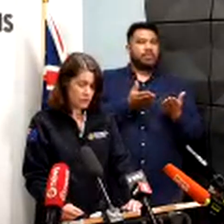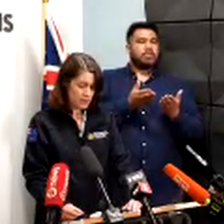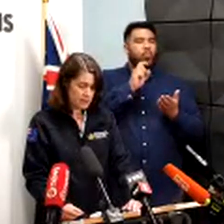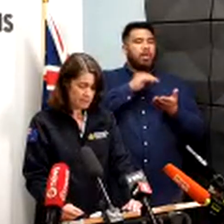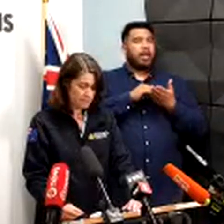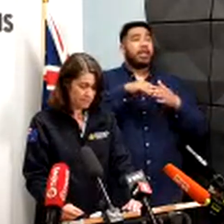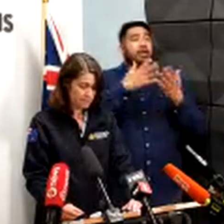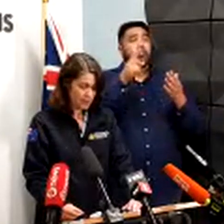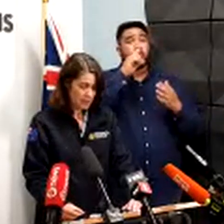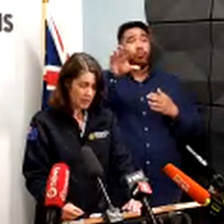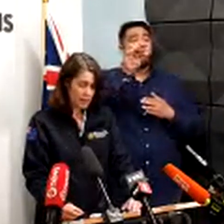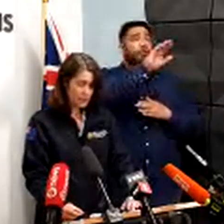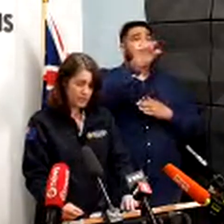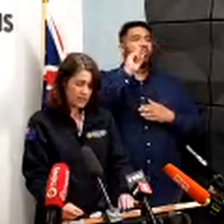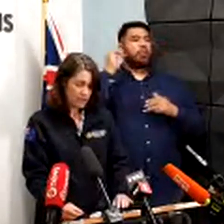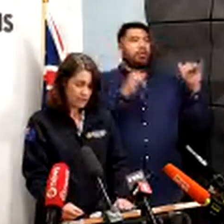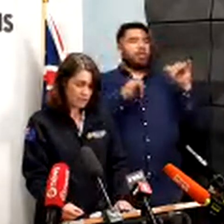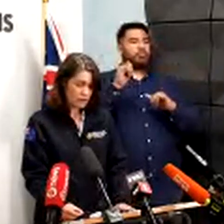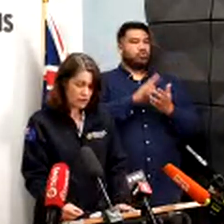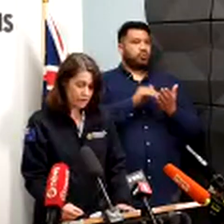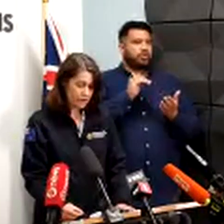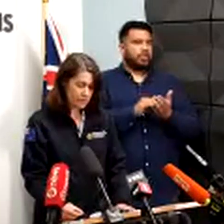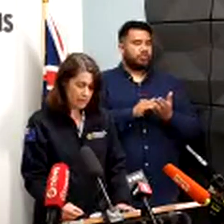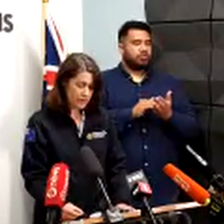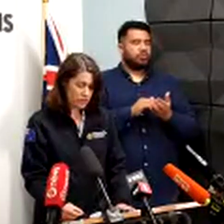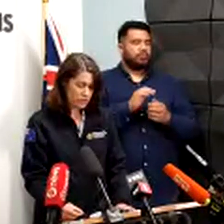from overseas. I'd like to reiterate that